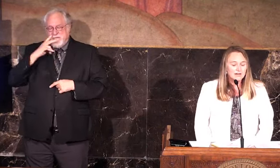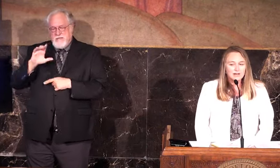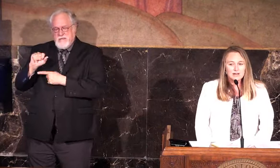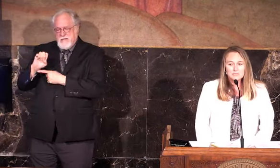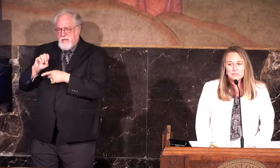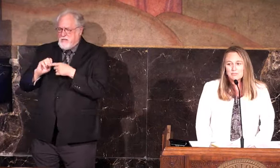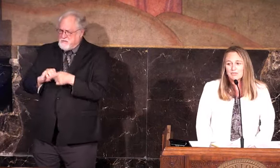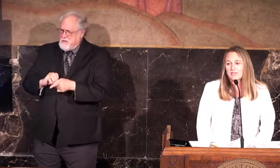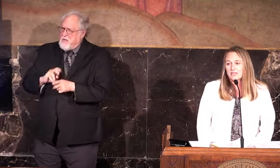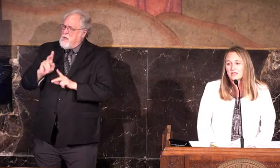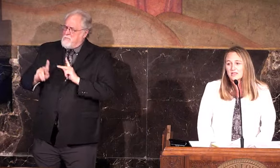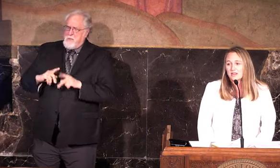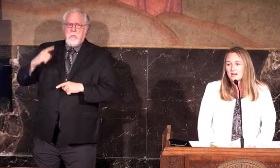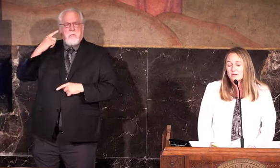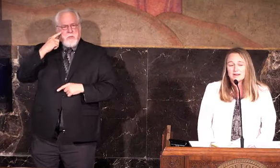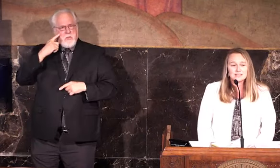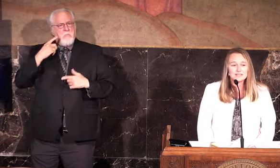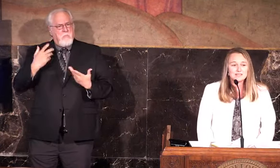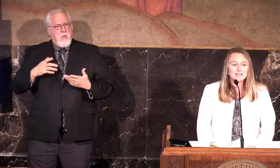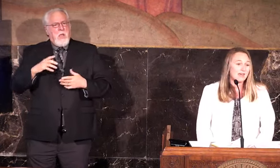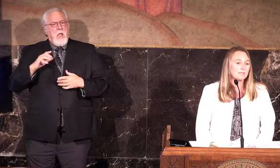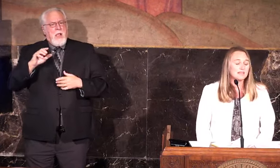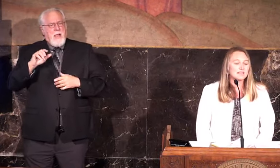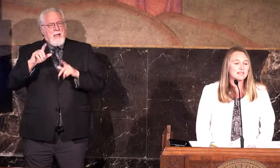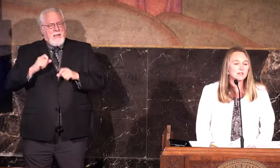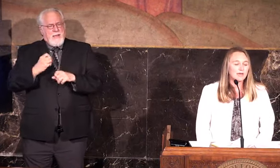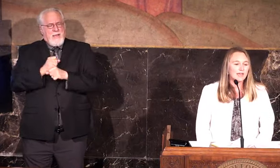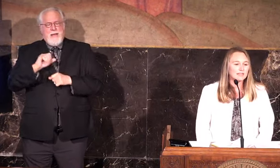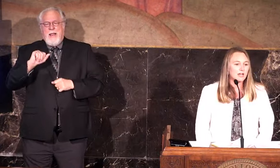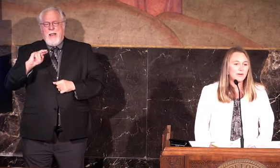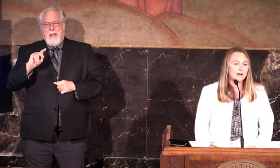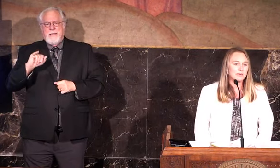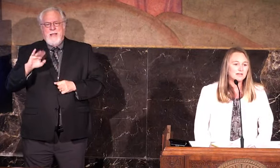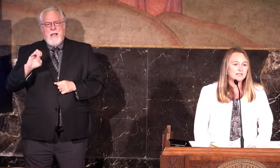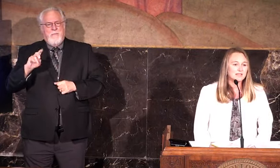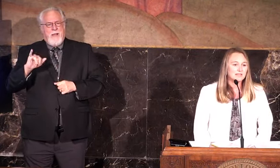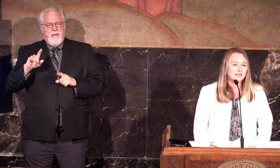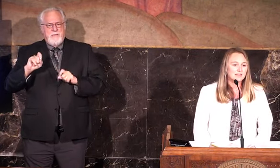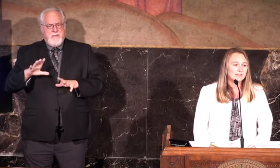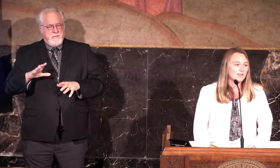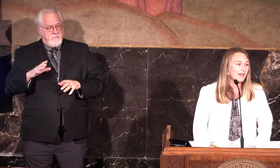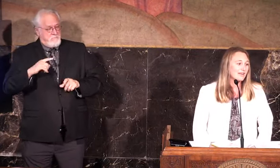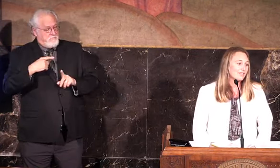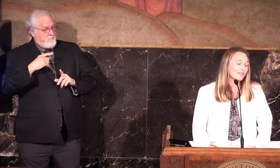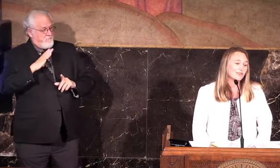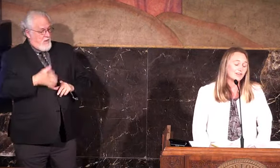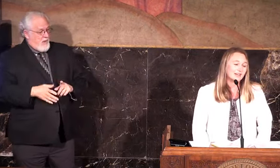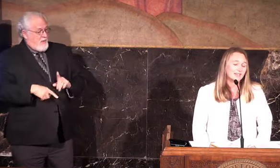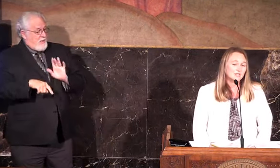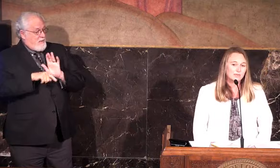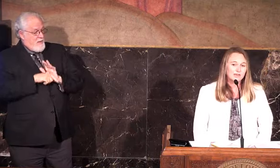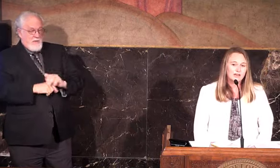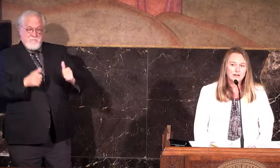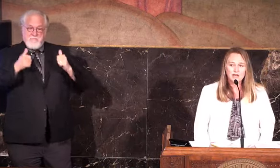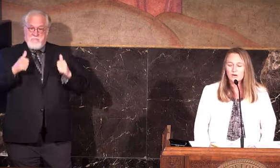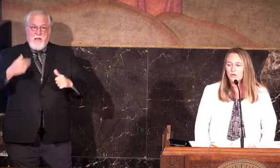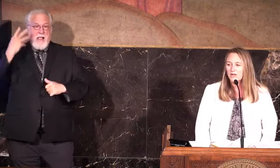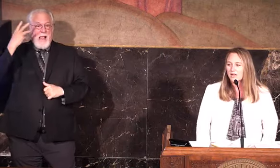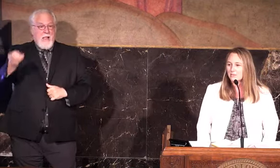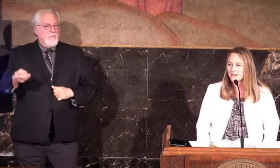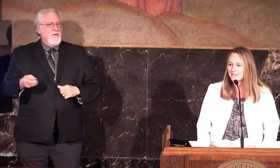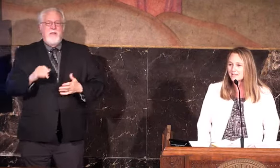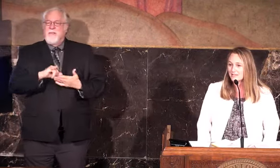where people think that they get an antibody test and that means that it's okay to go out because they think that they're negative and they're good, and that's really not